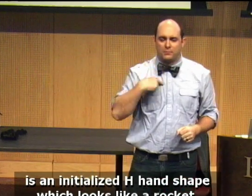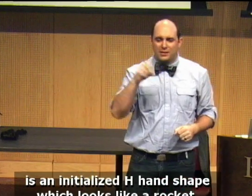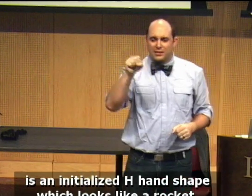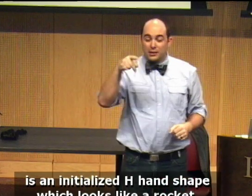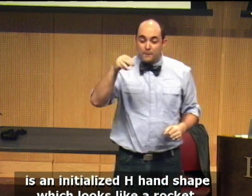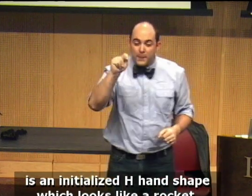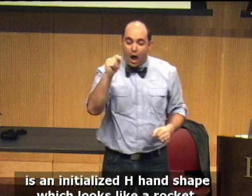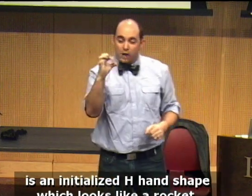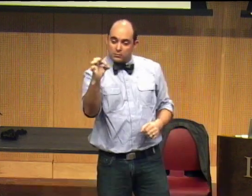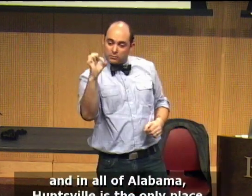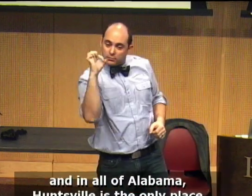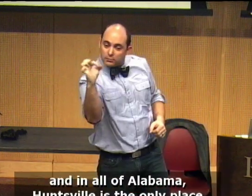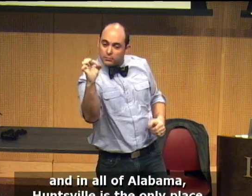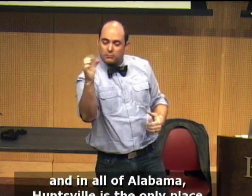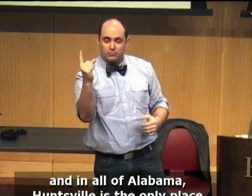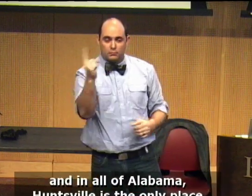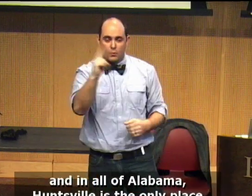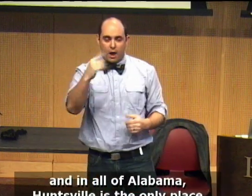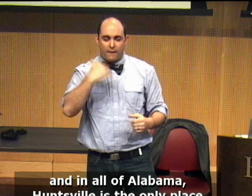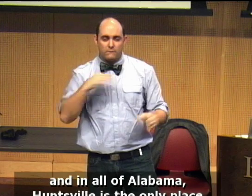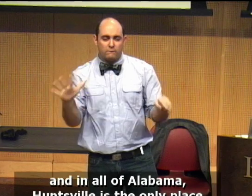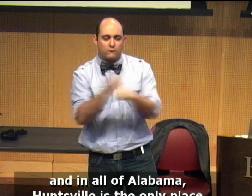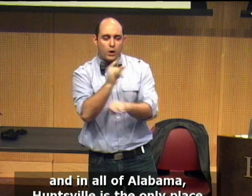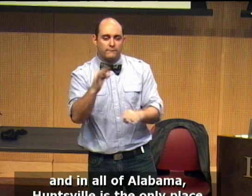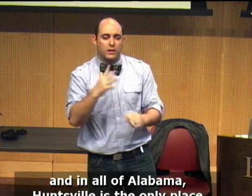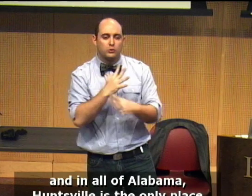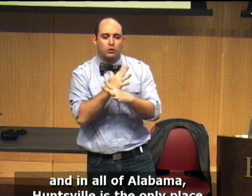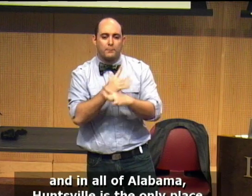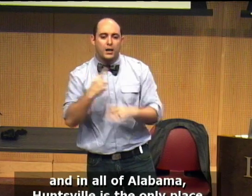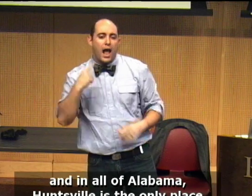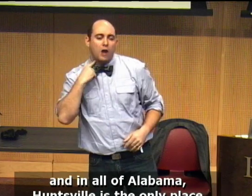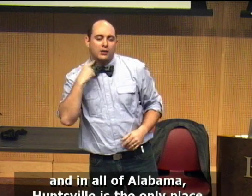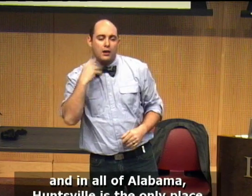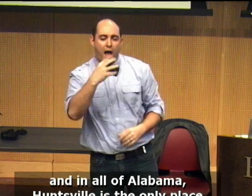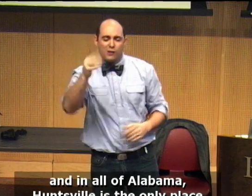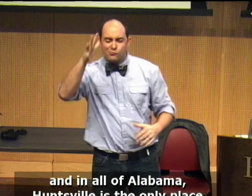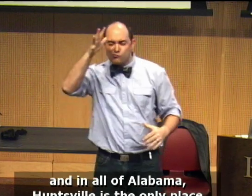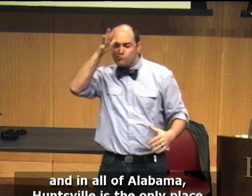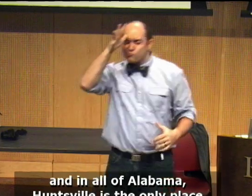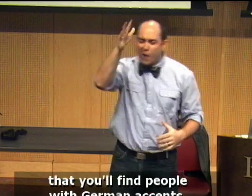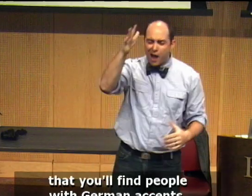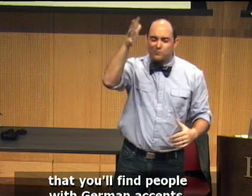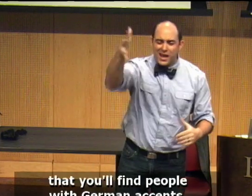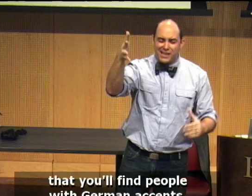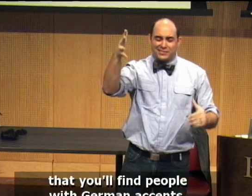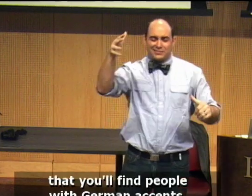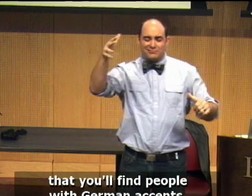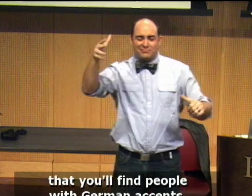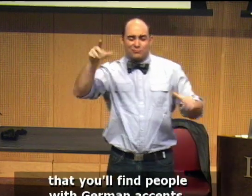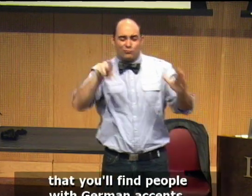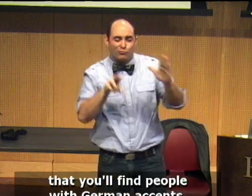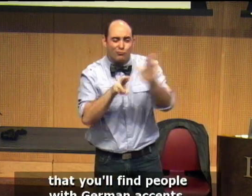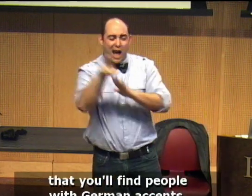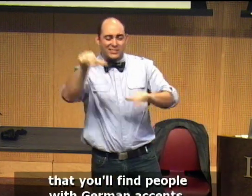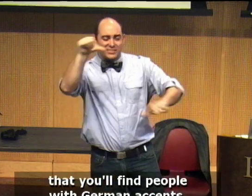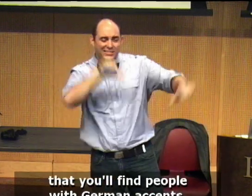rocket. And in all of Alabama, Huntsville is the only place that you'll find people with German